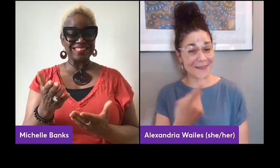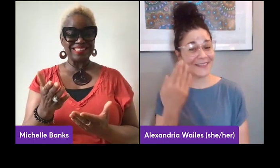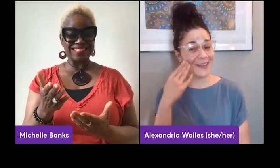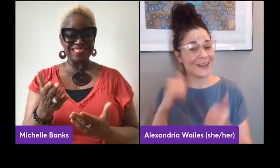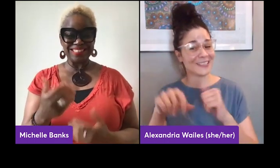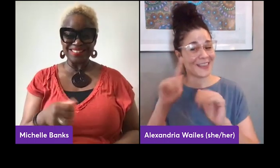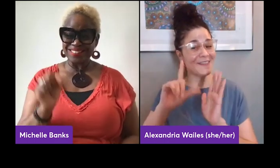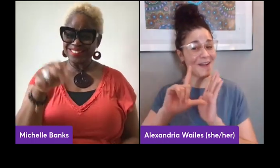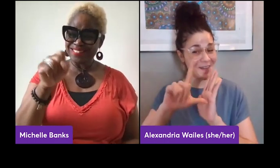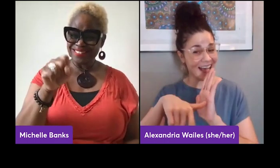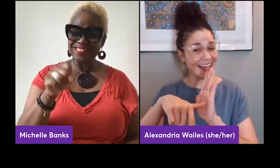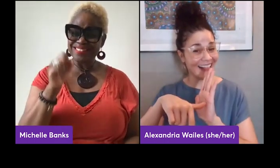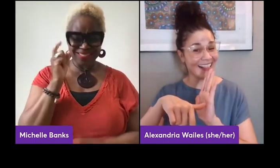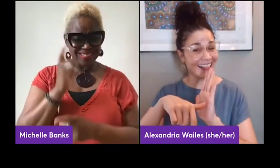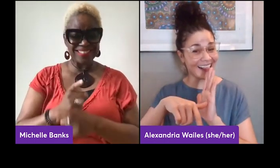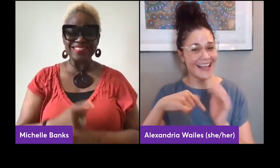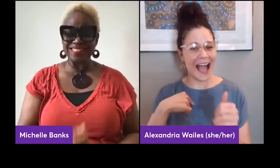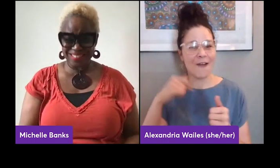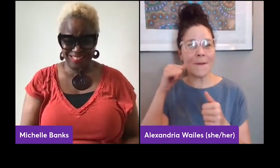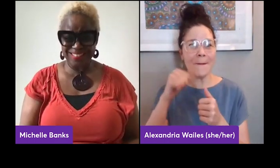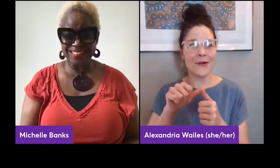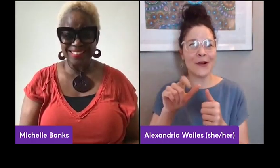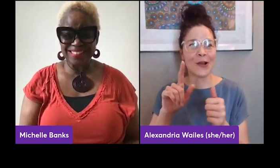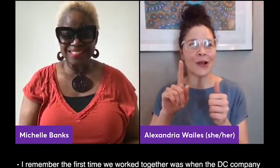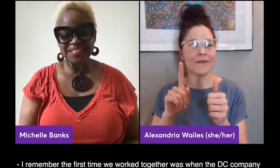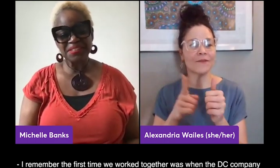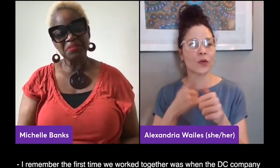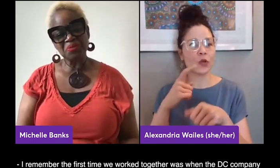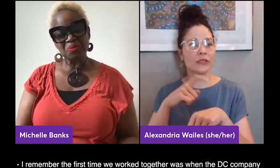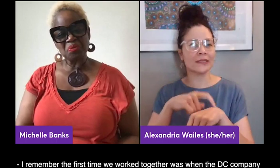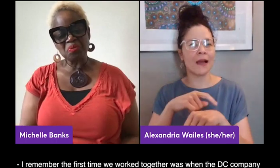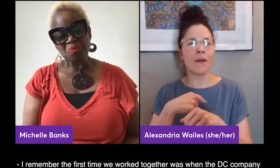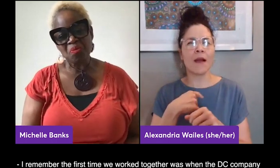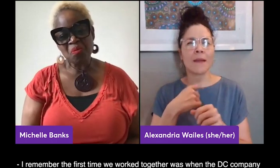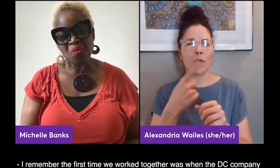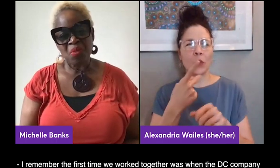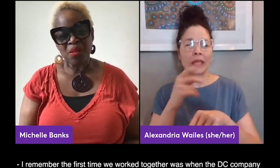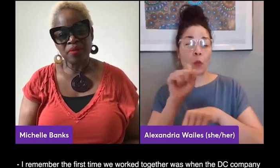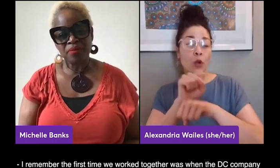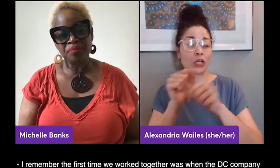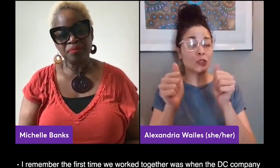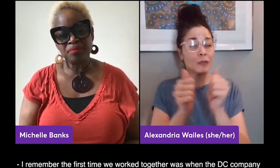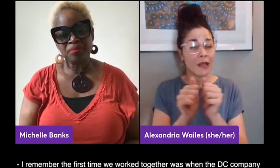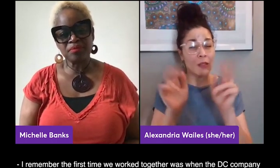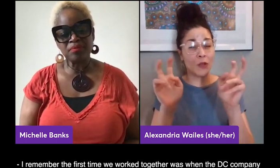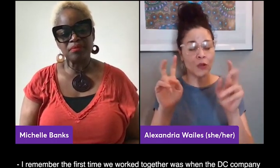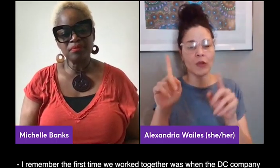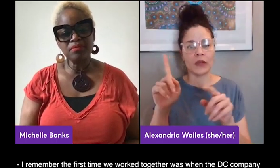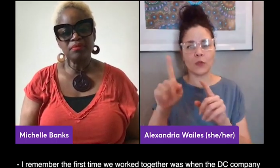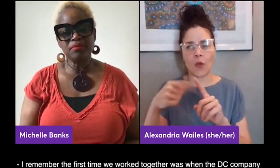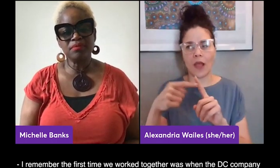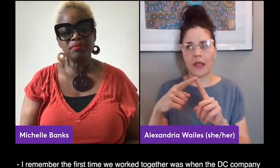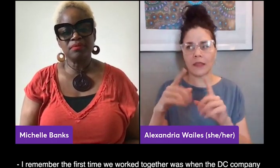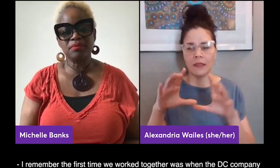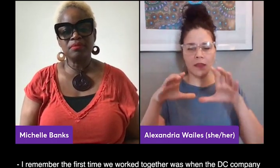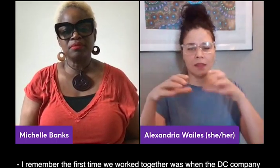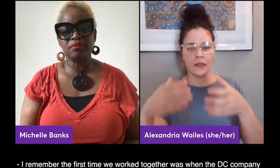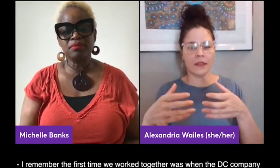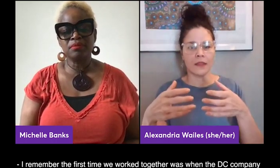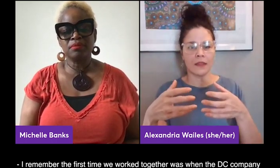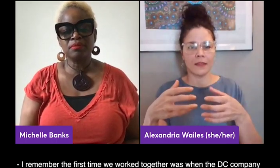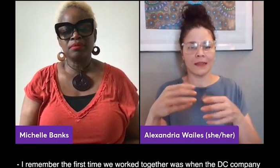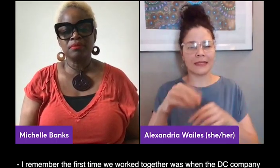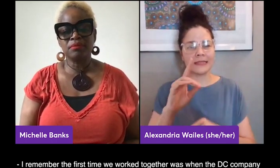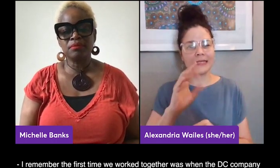Michelle, we've known each other for a while. Yes. I remember the first time we worked together was when the